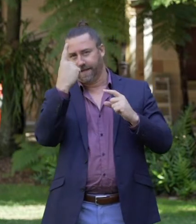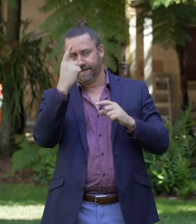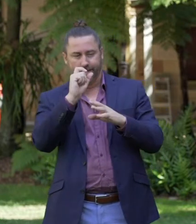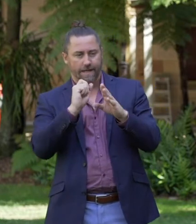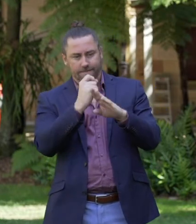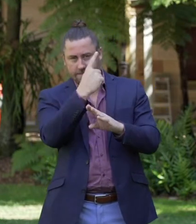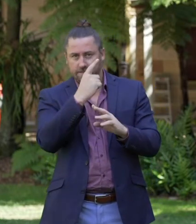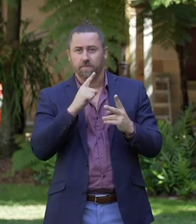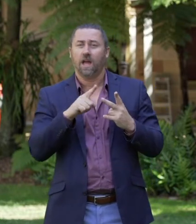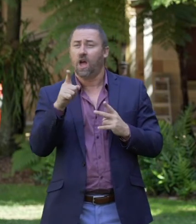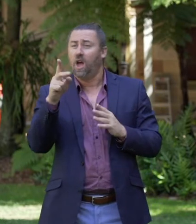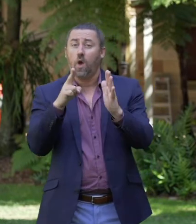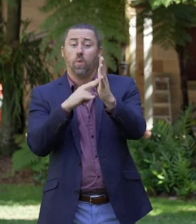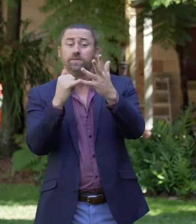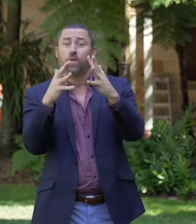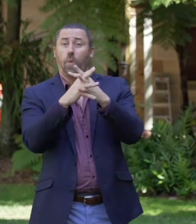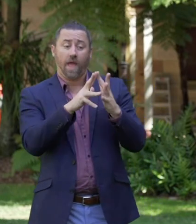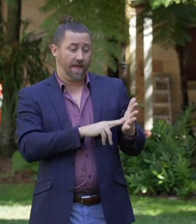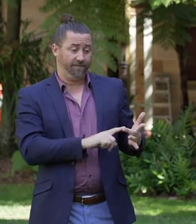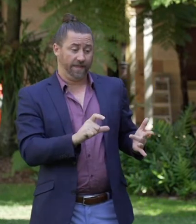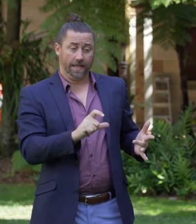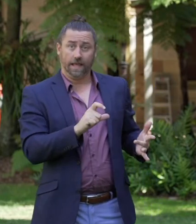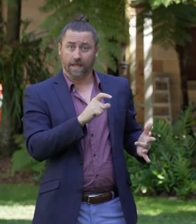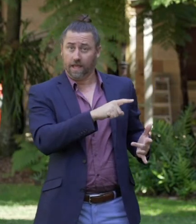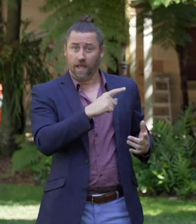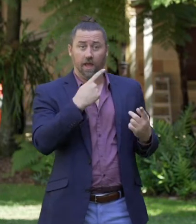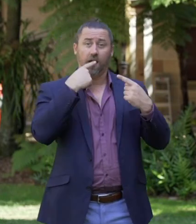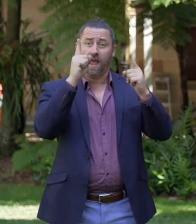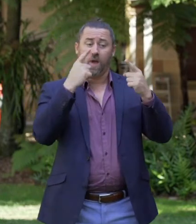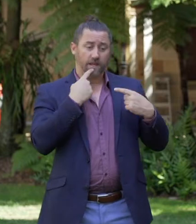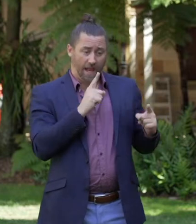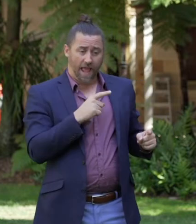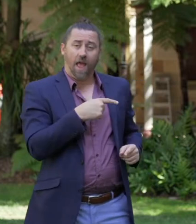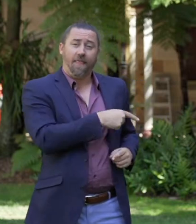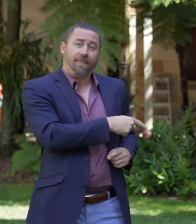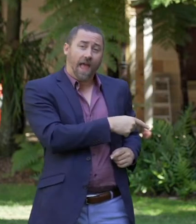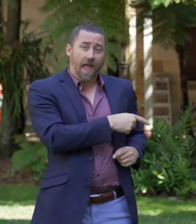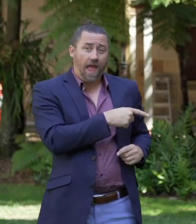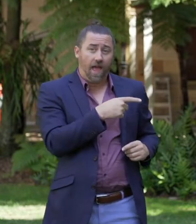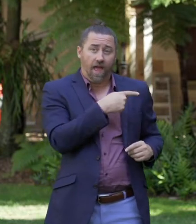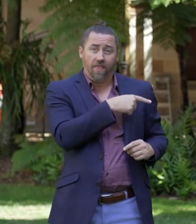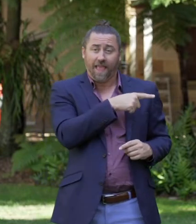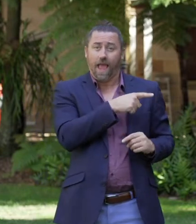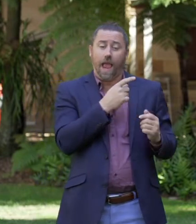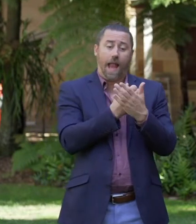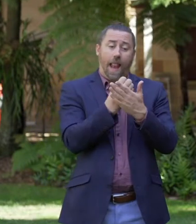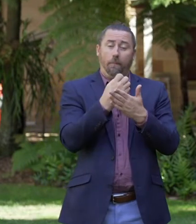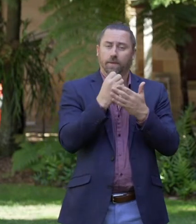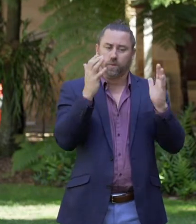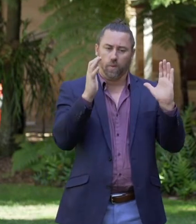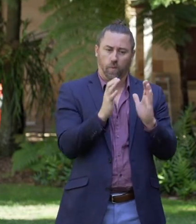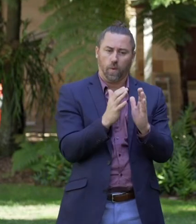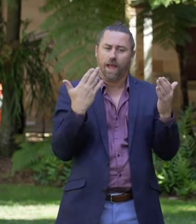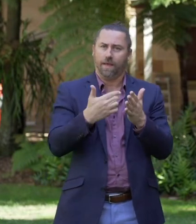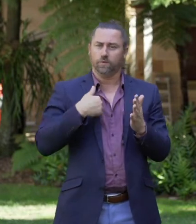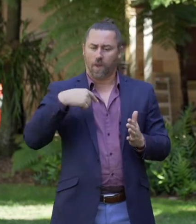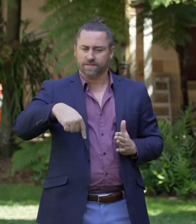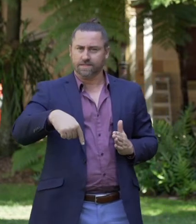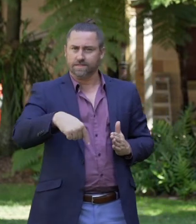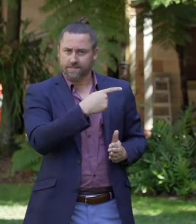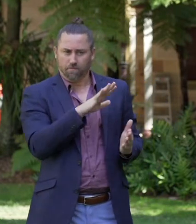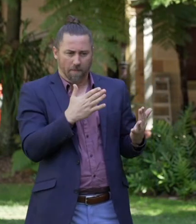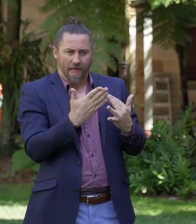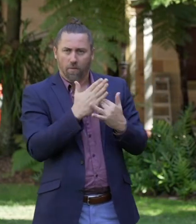Well, don't forget, New South Wales and Victoria have announced their easing, but they were a couple of weeks ahead of us in the wave. So I think that's a fact that needs to